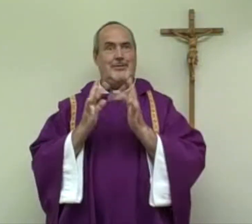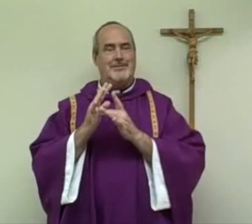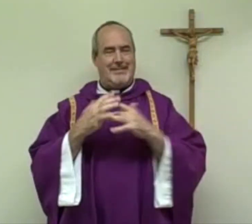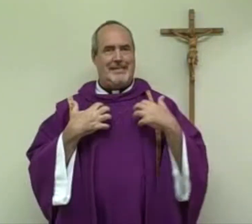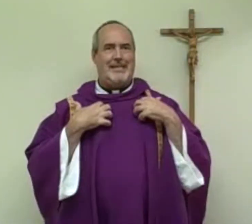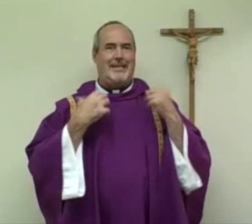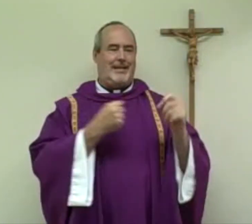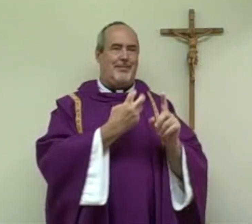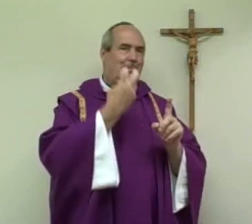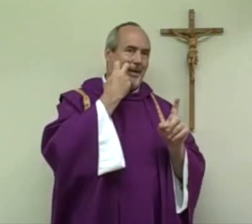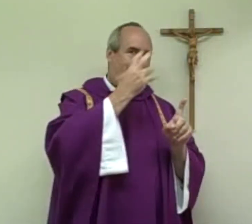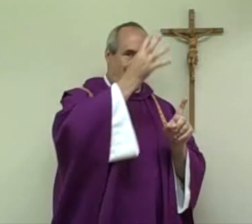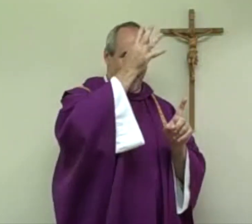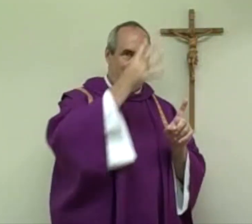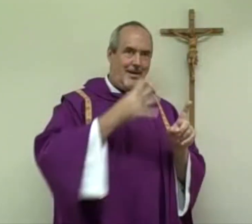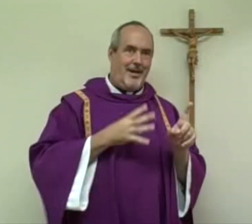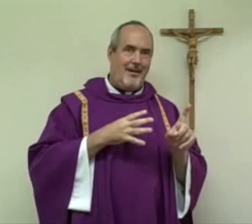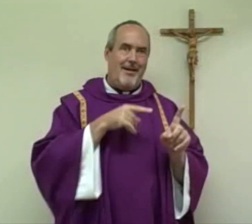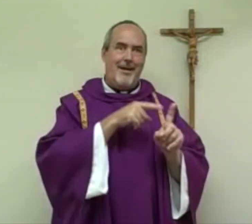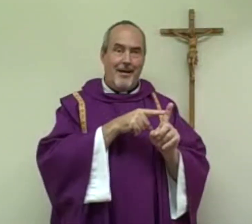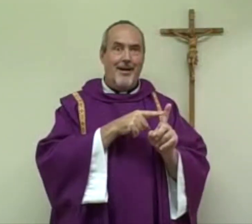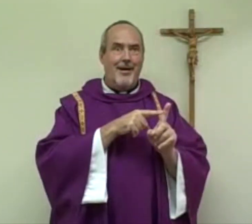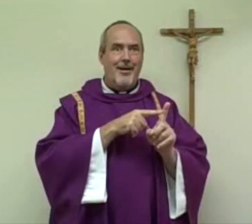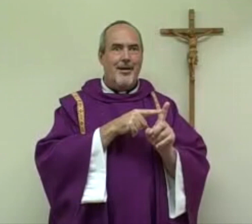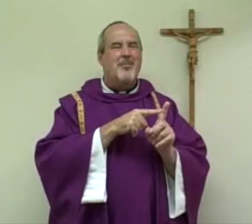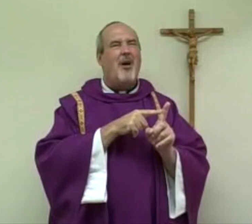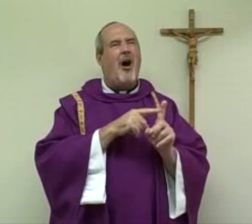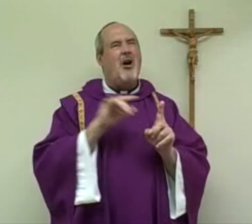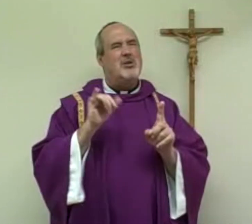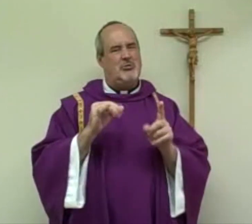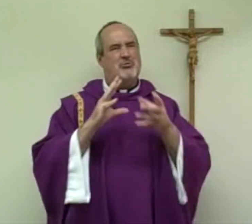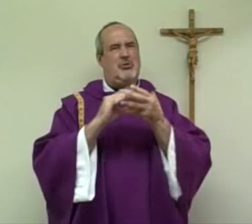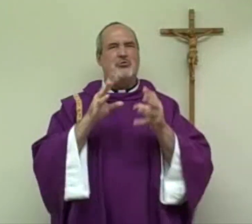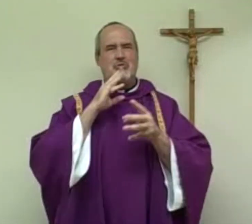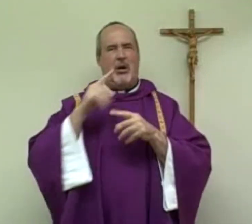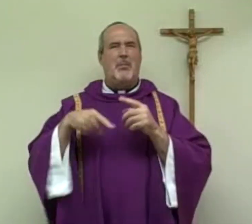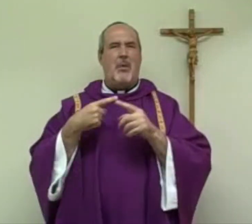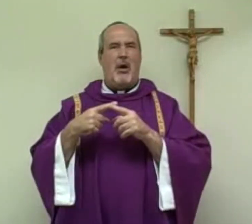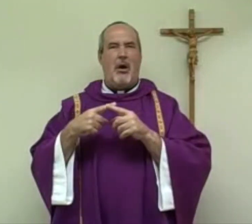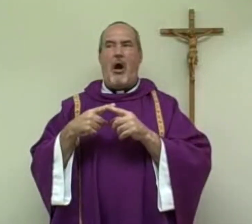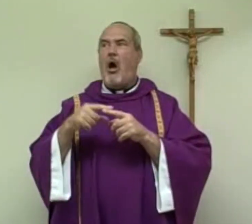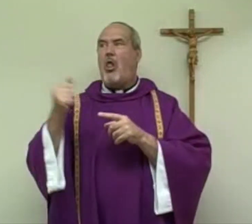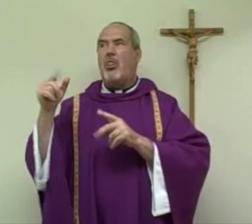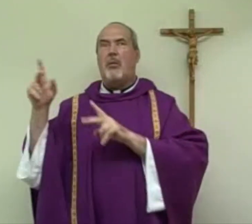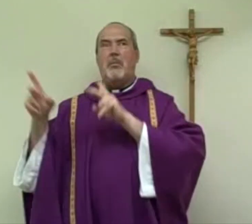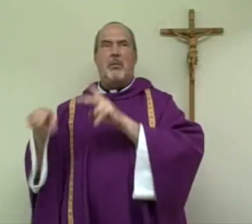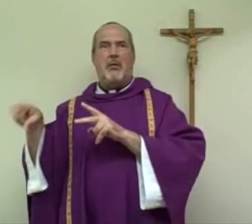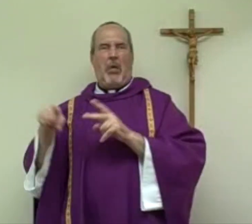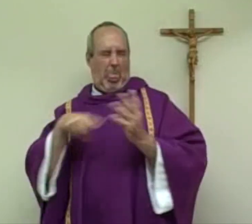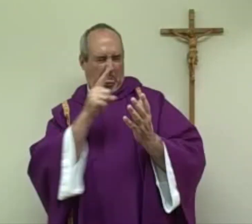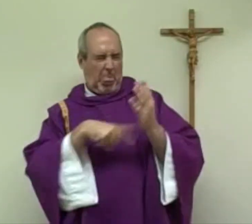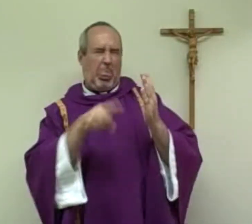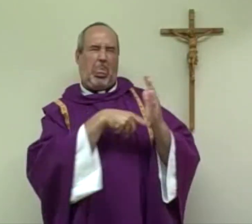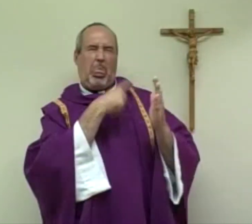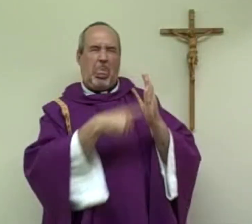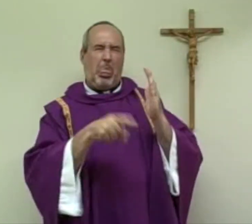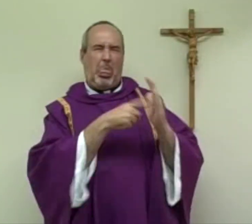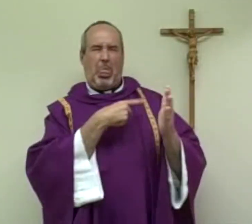Today, the gospel speaks of Jesus healing a blind man. And it also speaks of how other